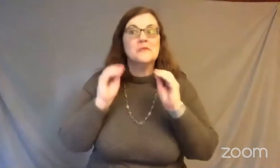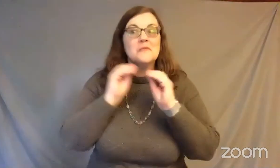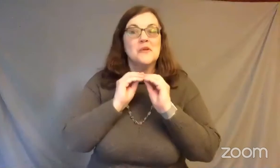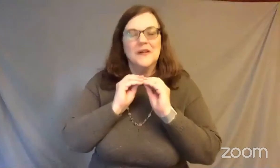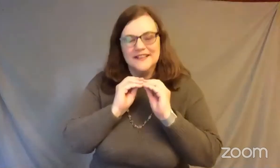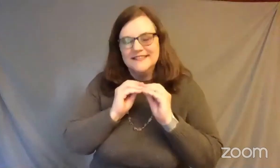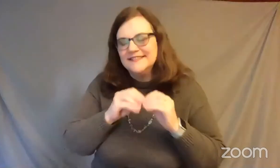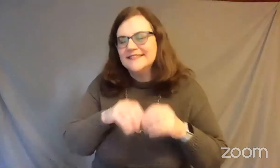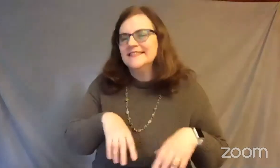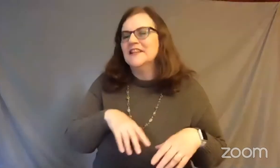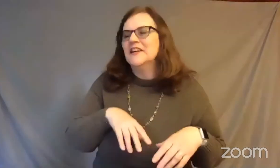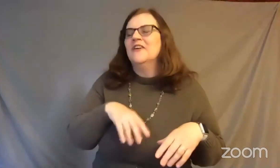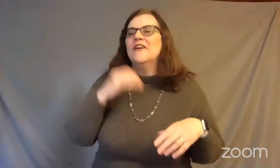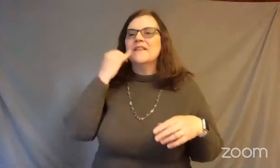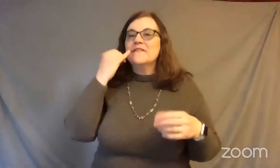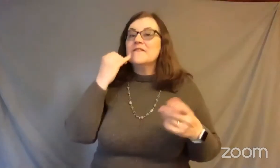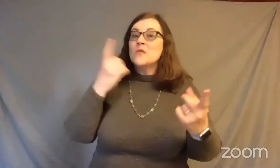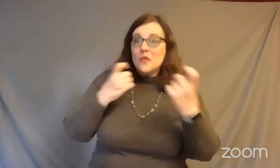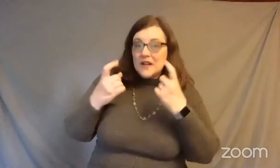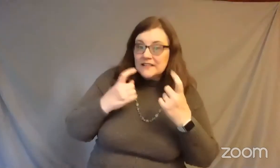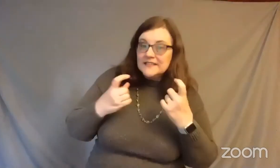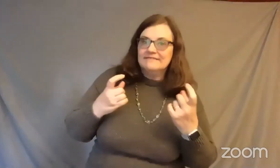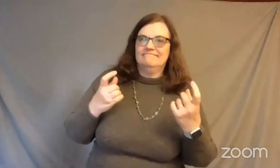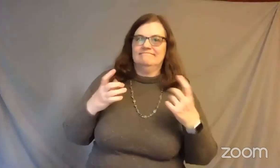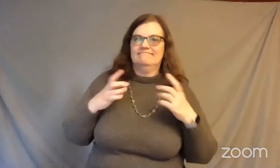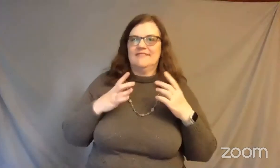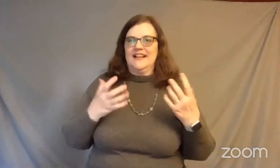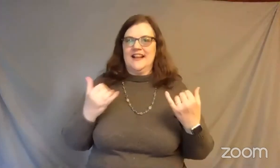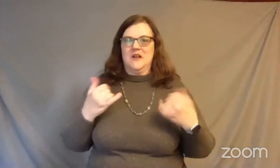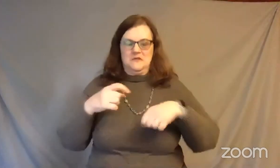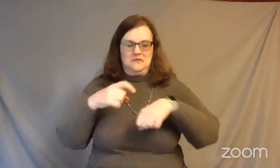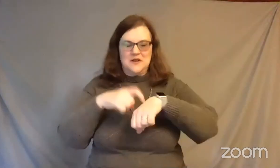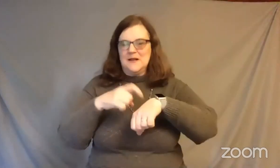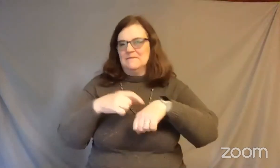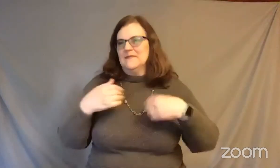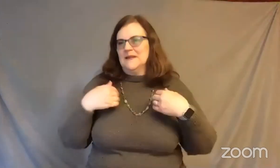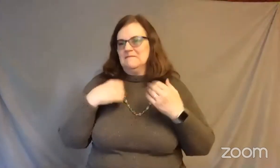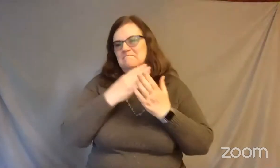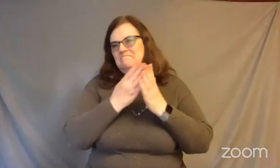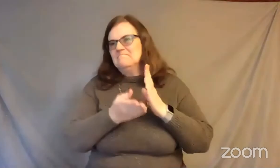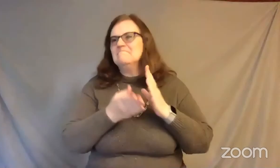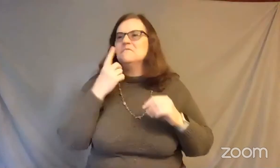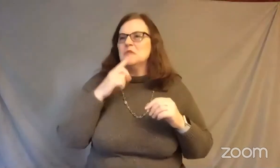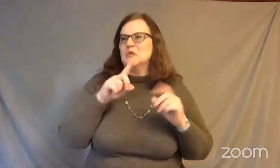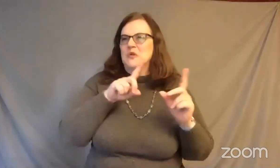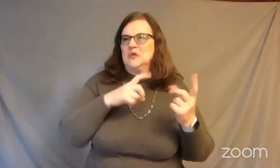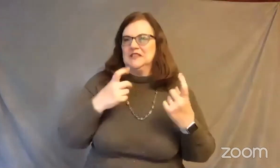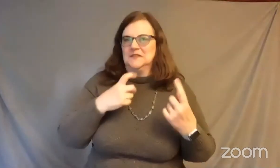And I hope that I've sparked interest in you and you want to learn some more. If you have any questions, we now have some time for Q&A,